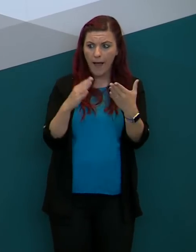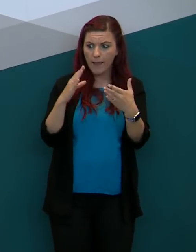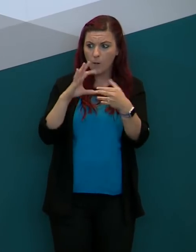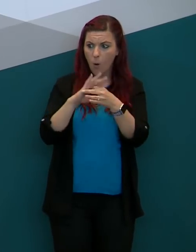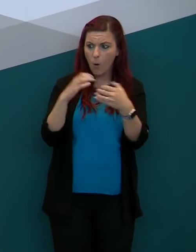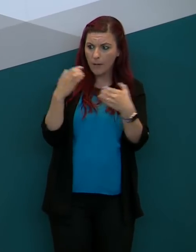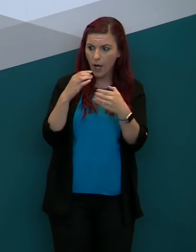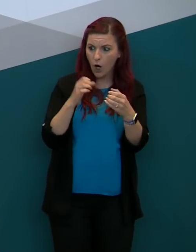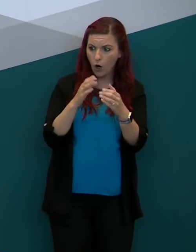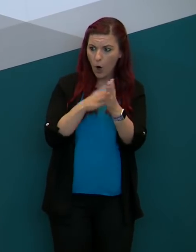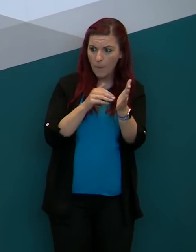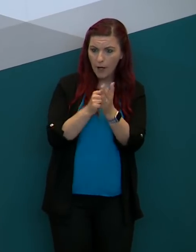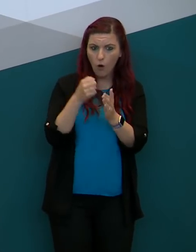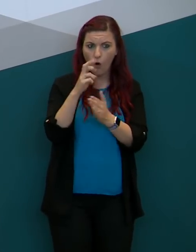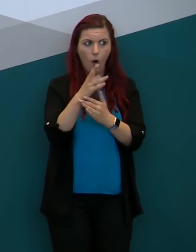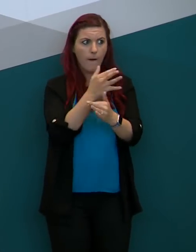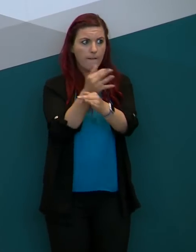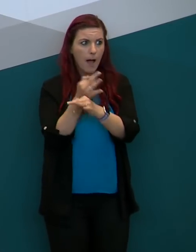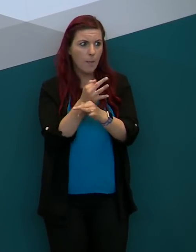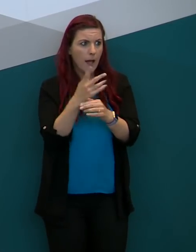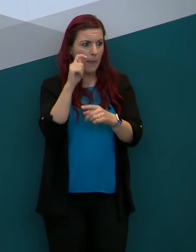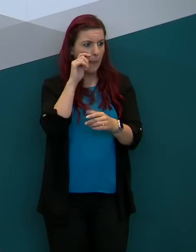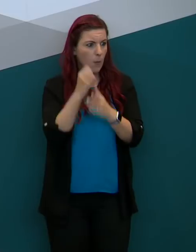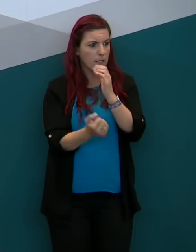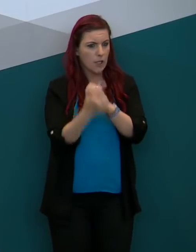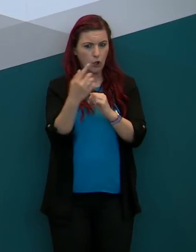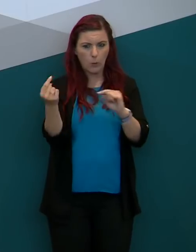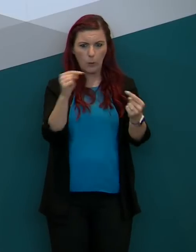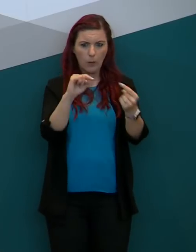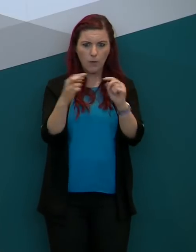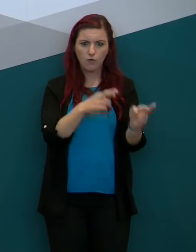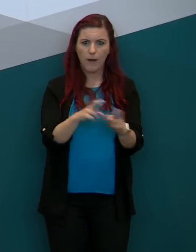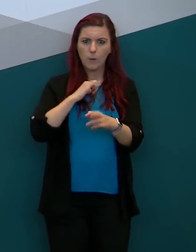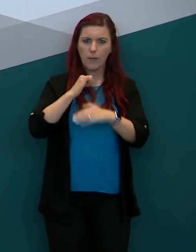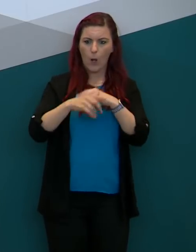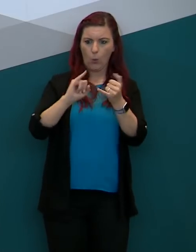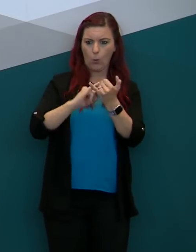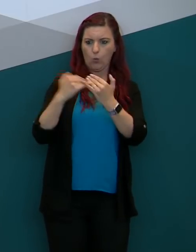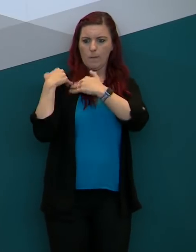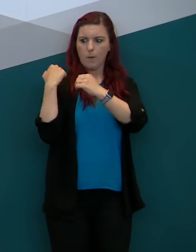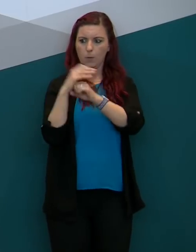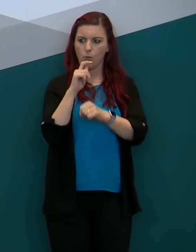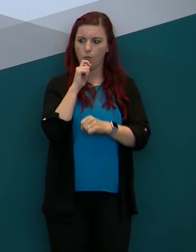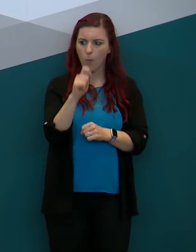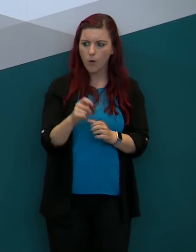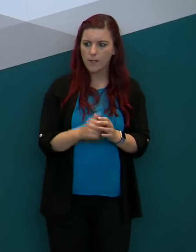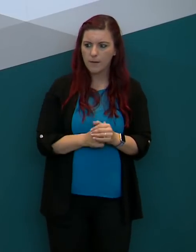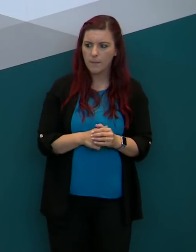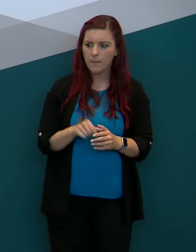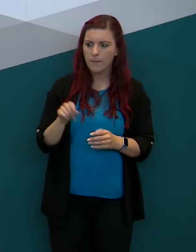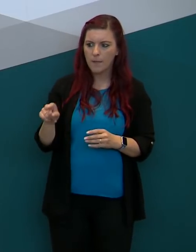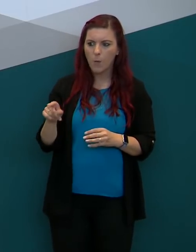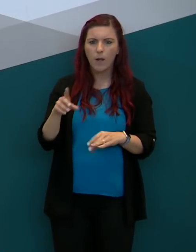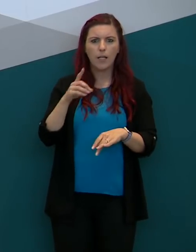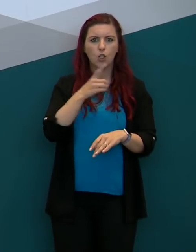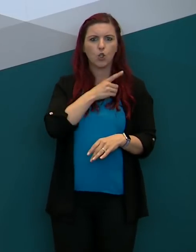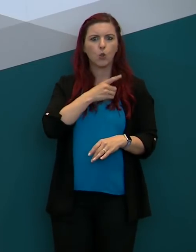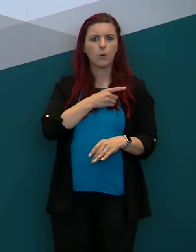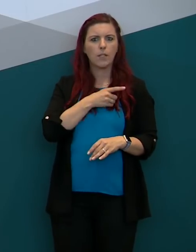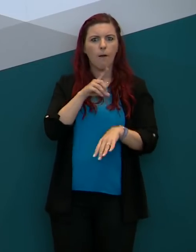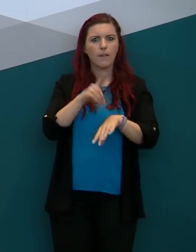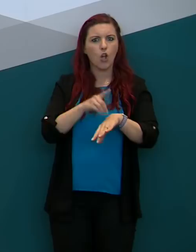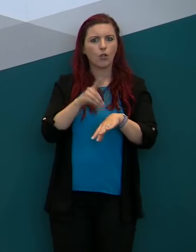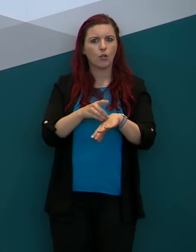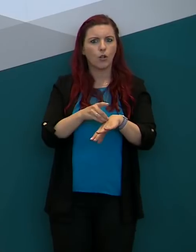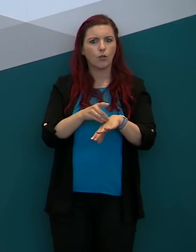or the family? There was an issue that was raised today about that. Yeah, I'd expect it's the duty of the doctor and the public to report to the